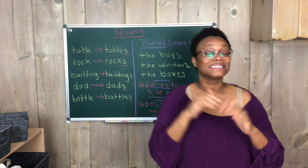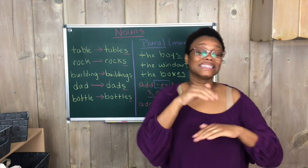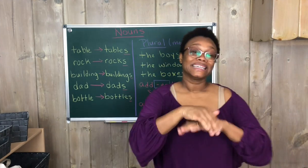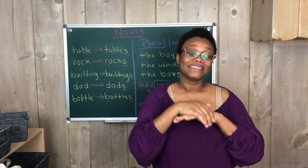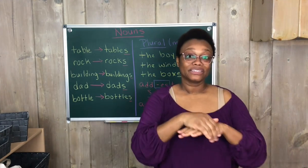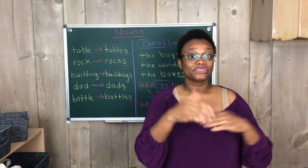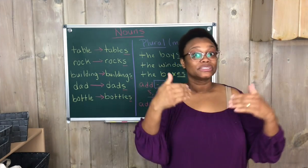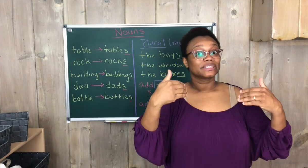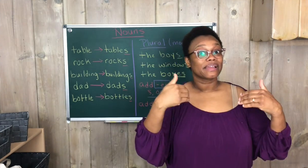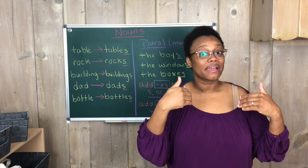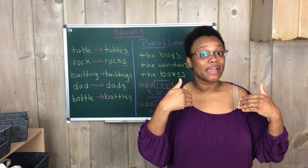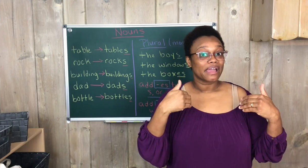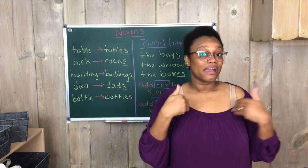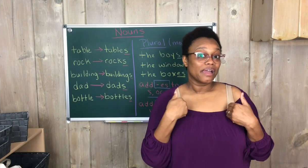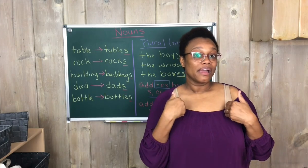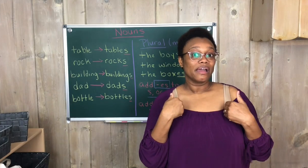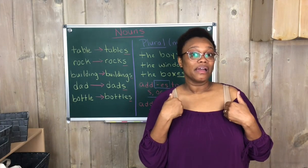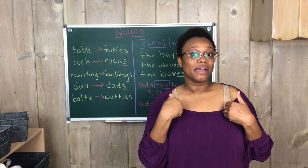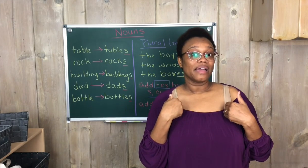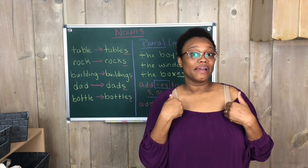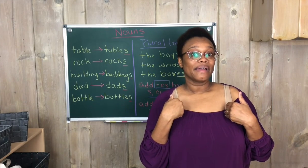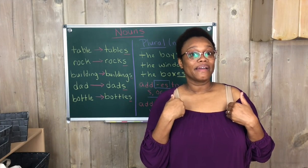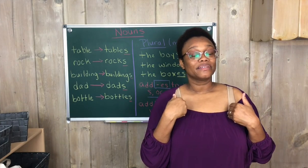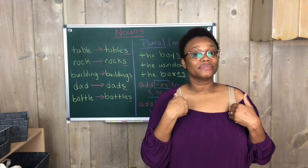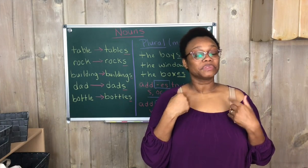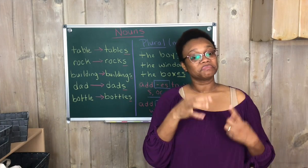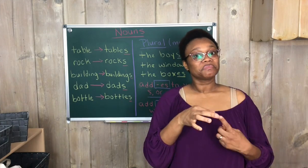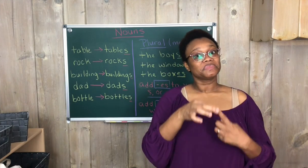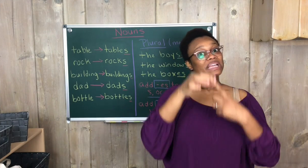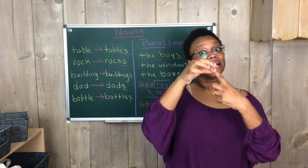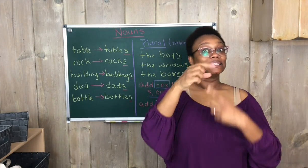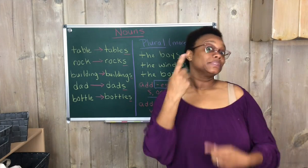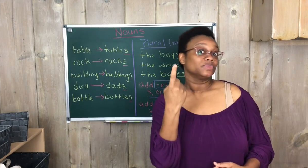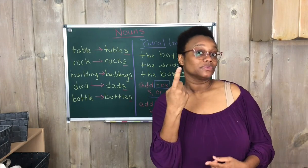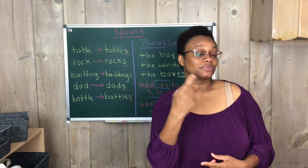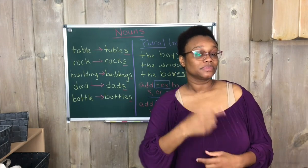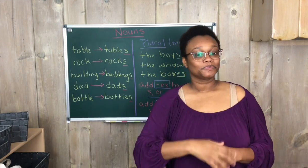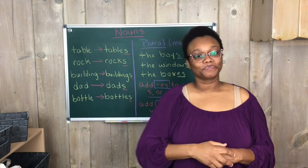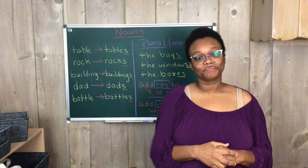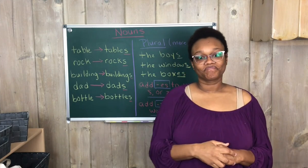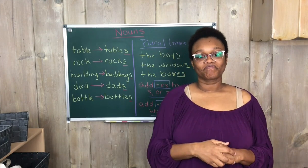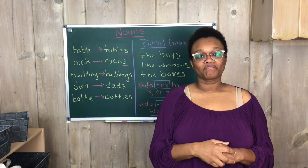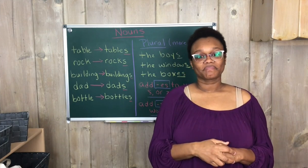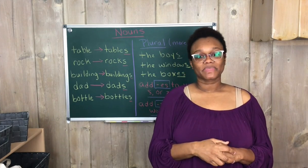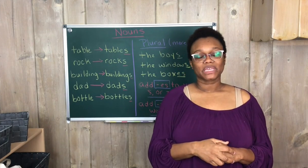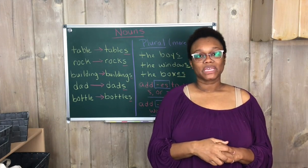rules, English does have some exceptions.